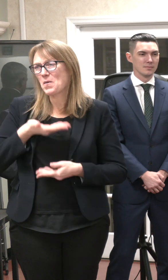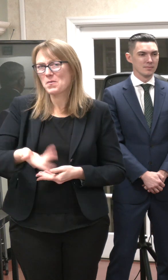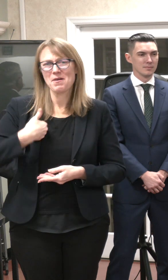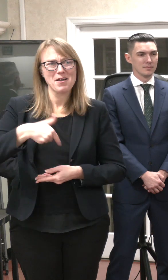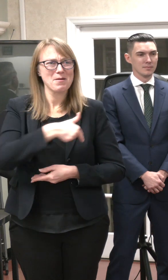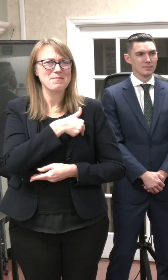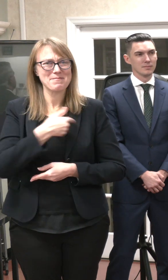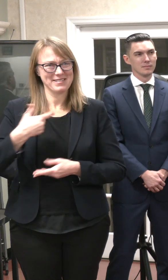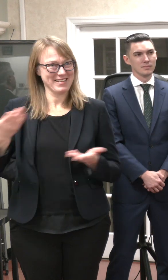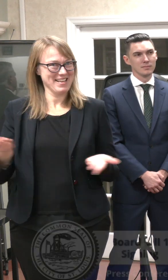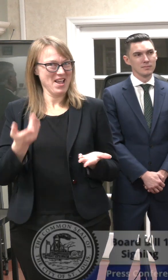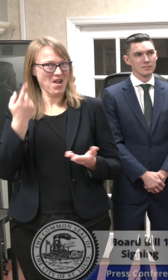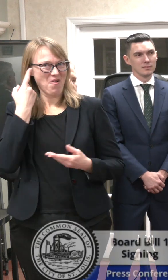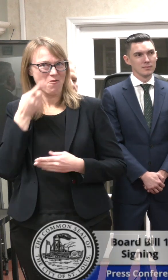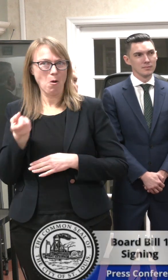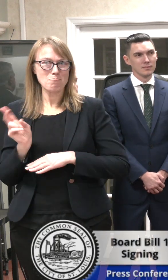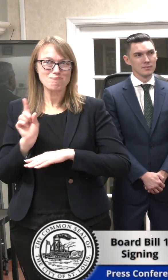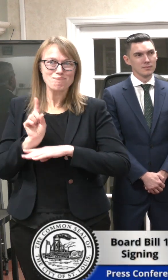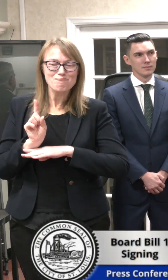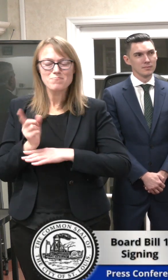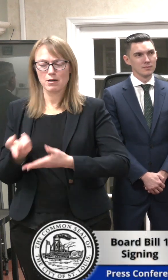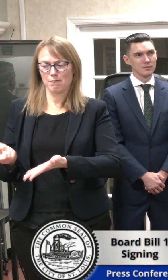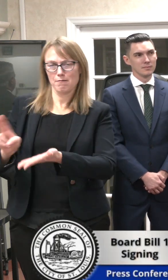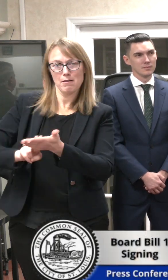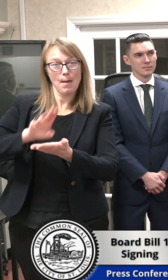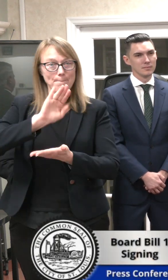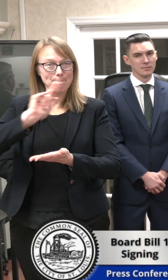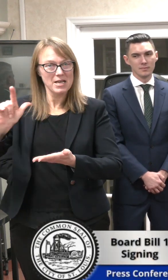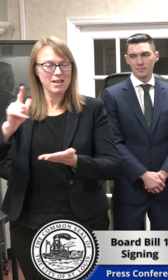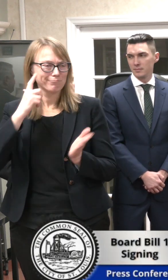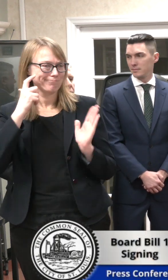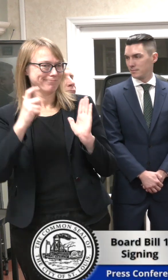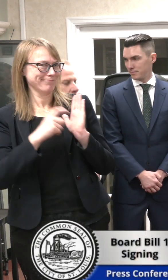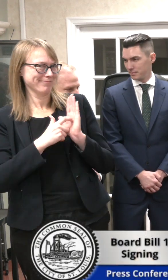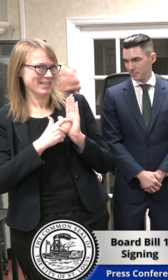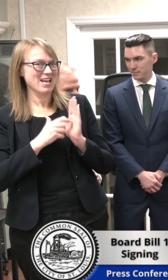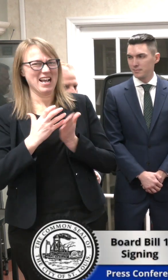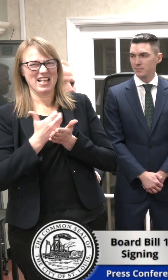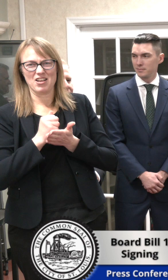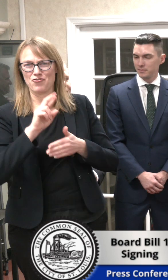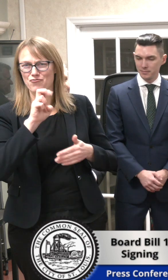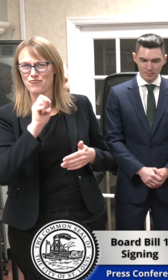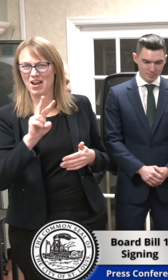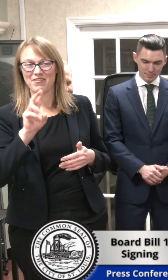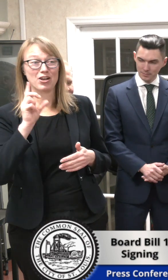to acknowledge my good friend, Collector Revenue Greg FX Daly.